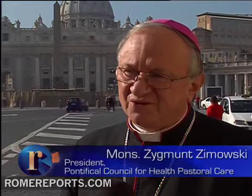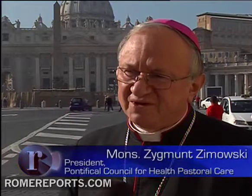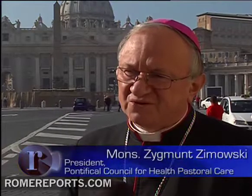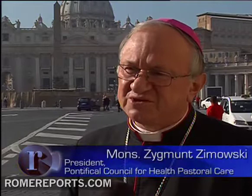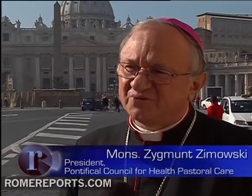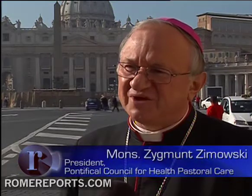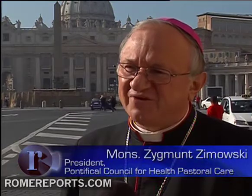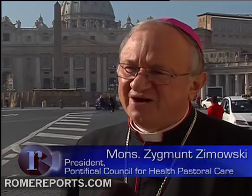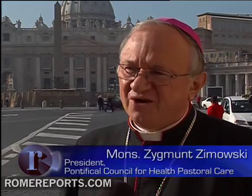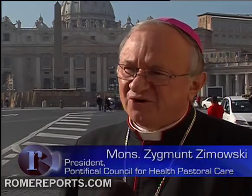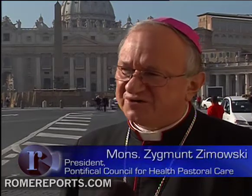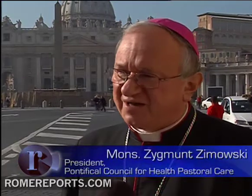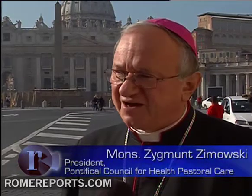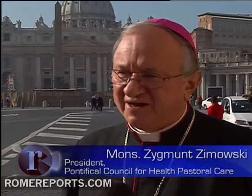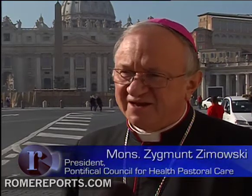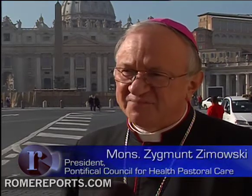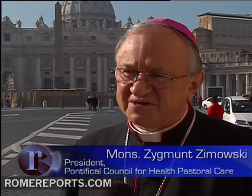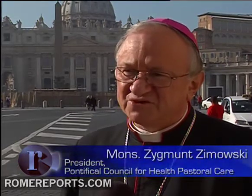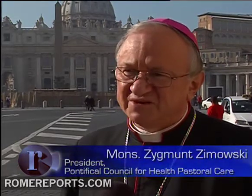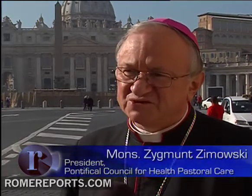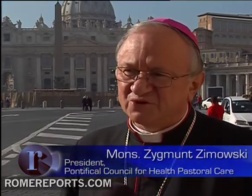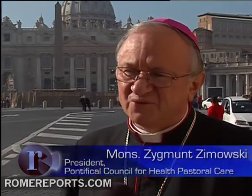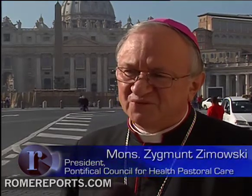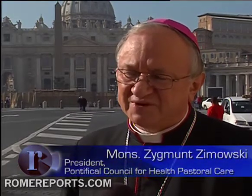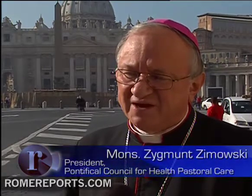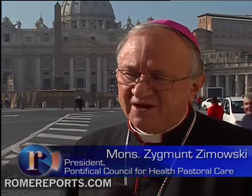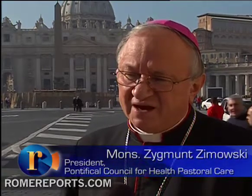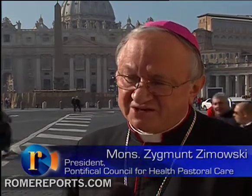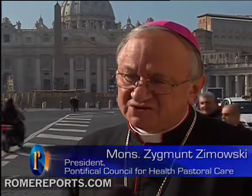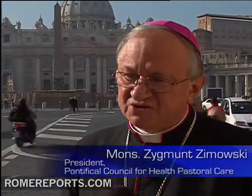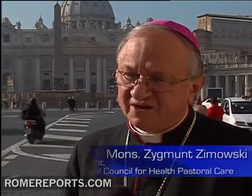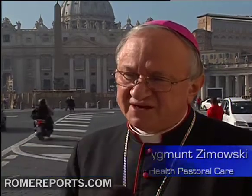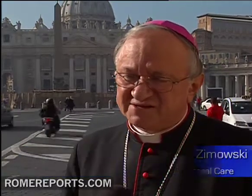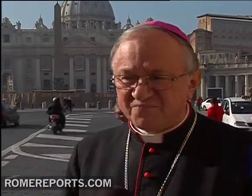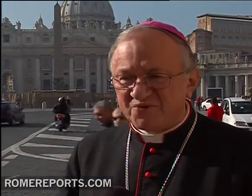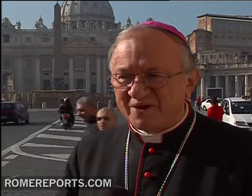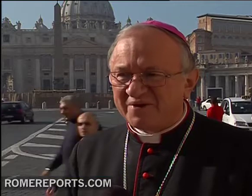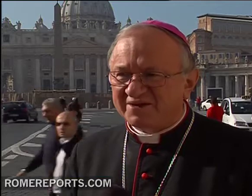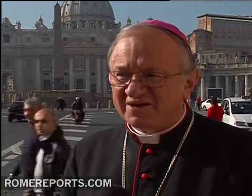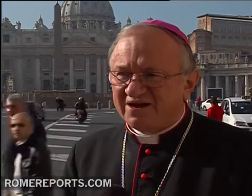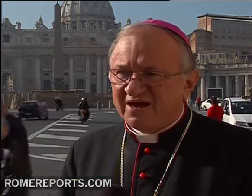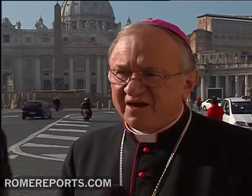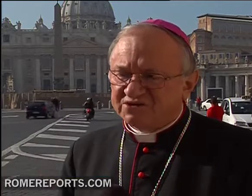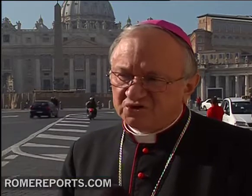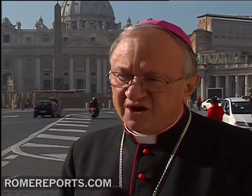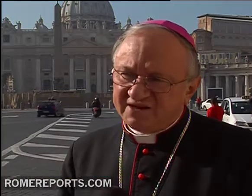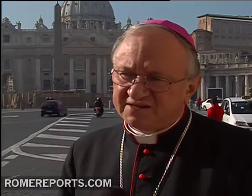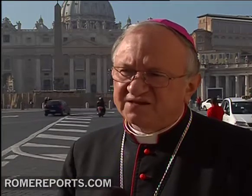Before, the church did not allow the ordination of deaf mutes. Now it's more open. There are many organizations within the church, like congregations, that